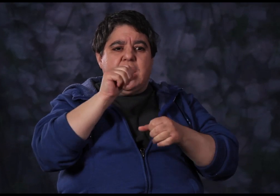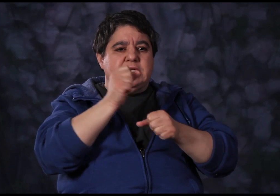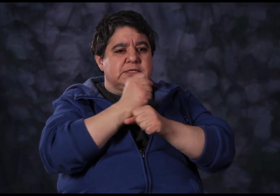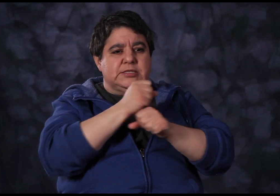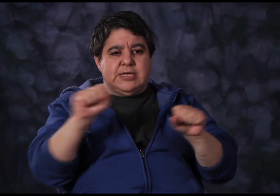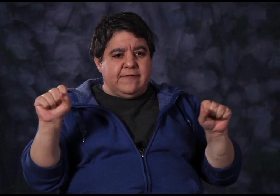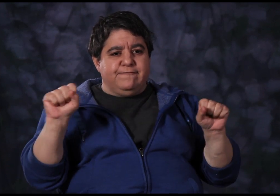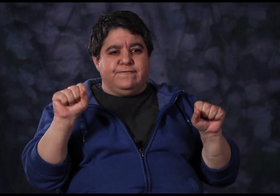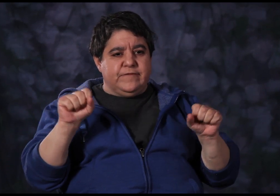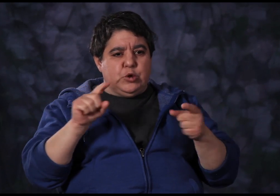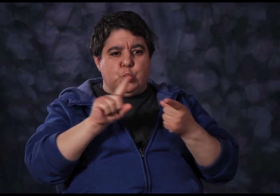to myself.